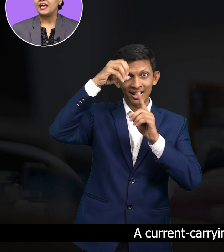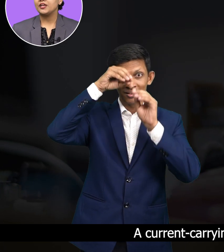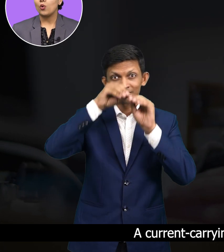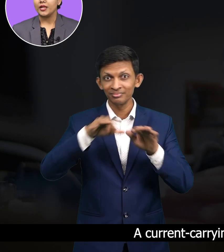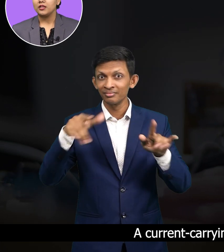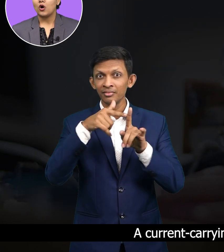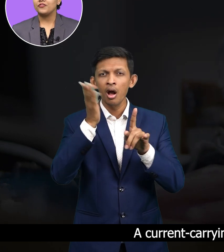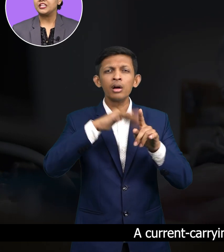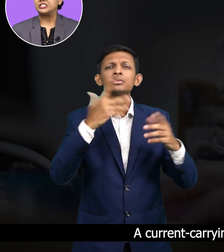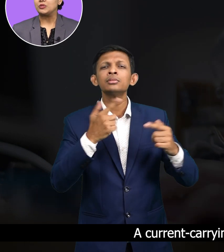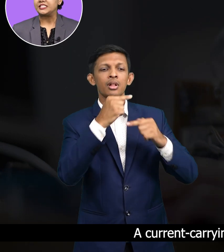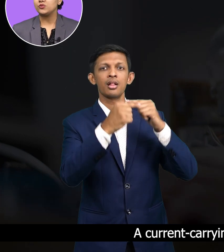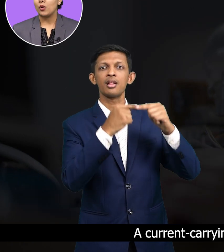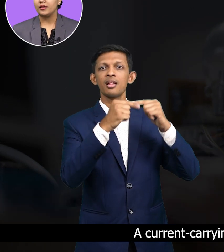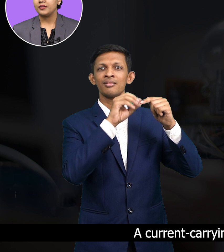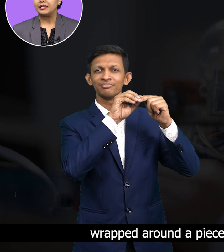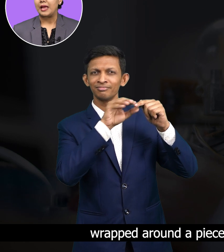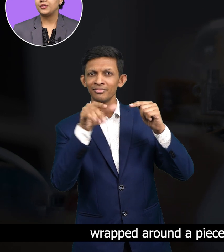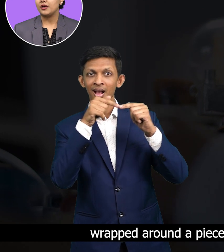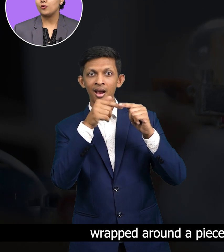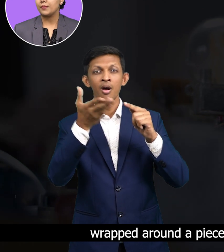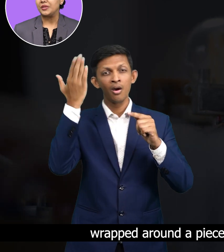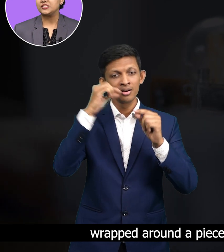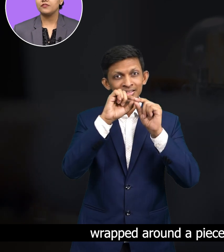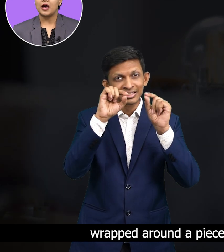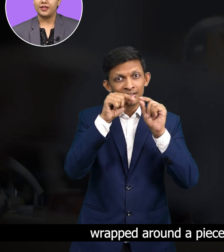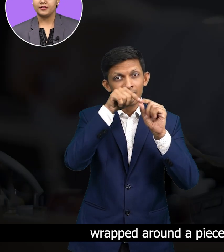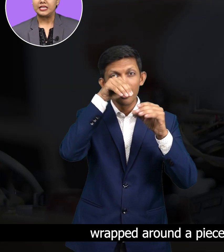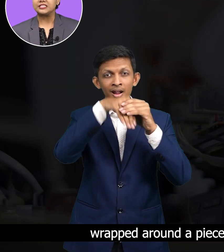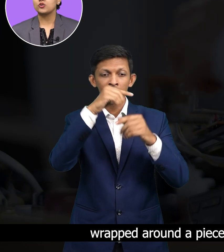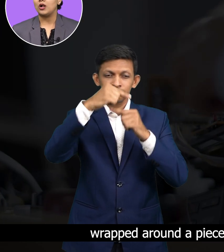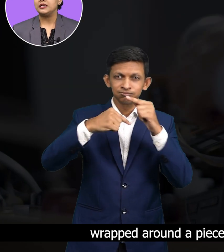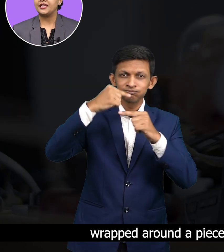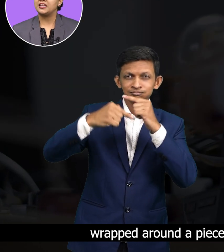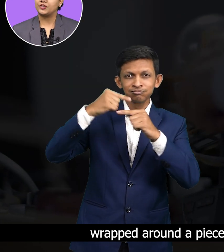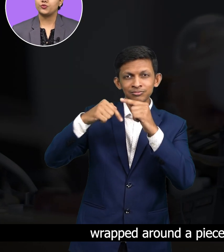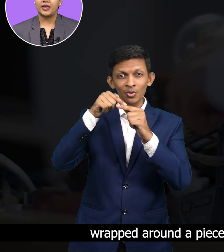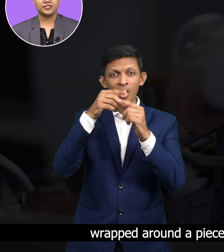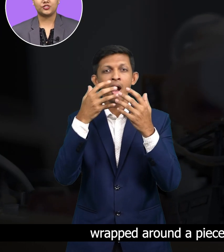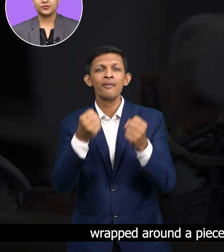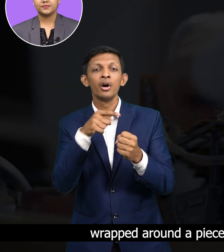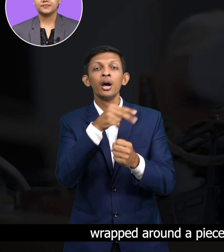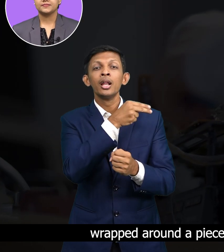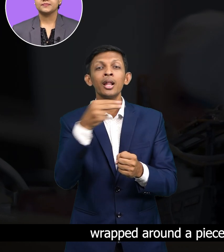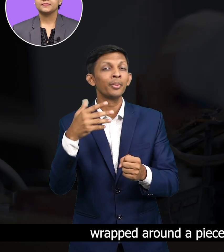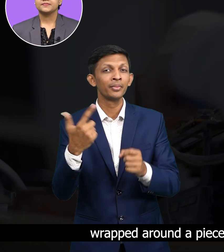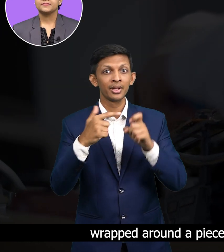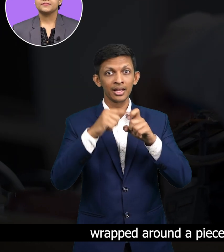A current carrying coil of an insulated wire wrapped around a piece of iron is called an electromagnet.